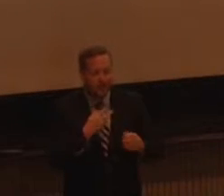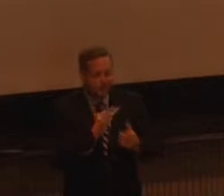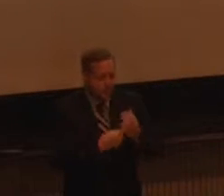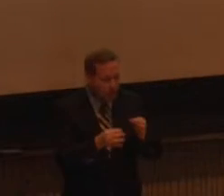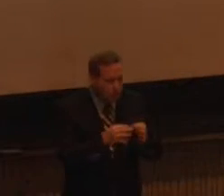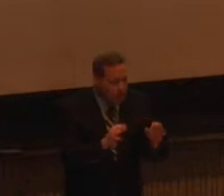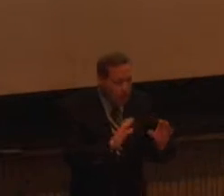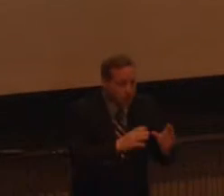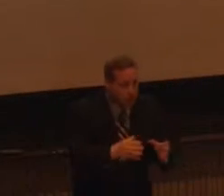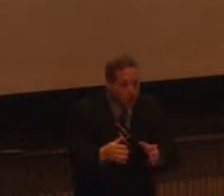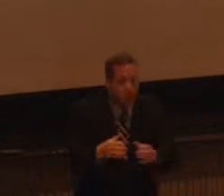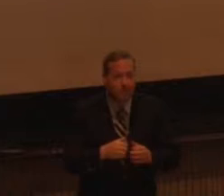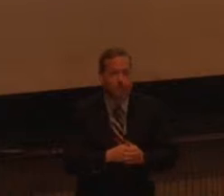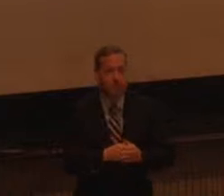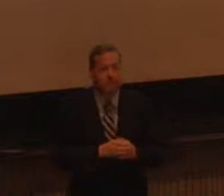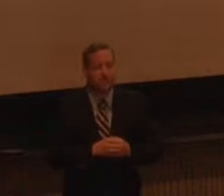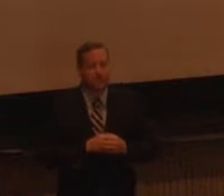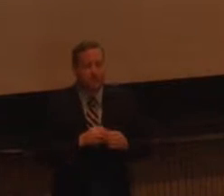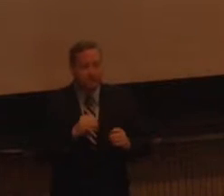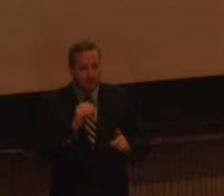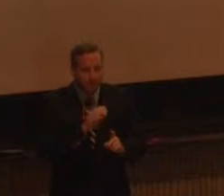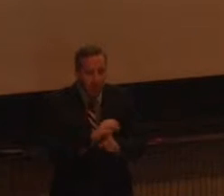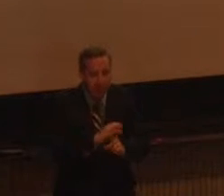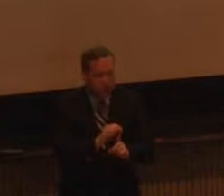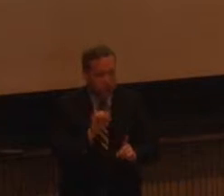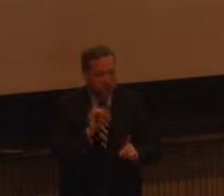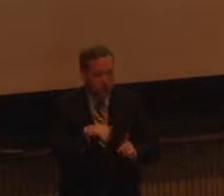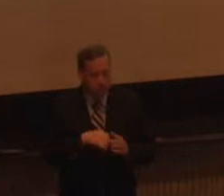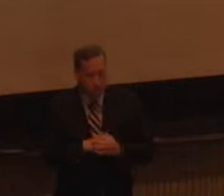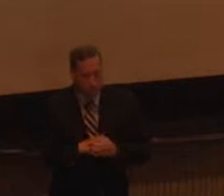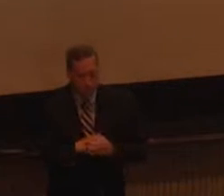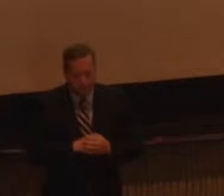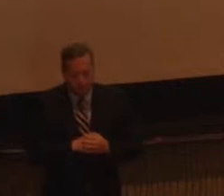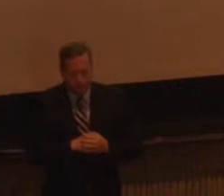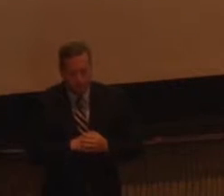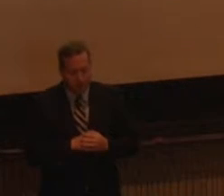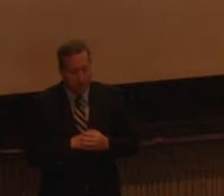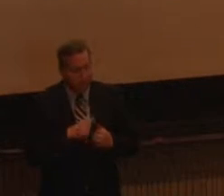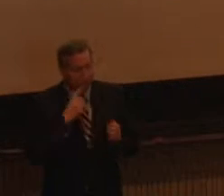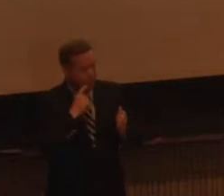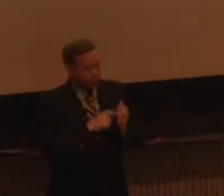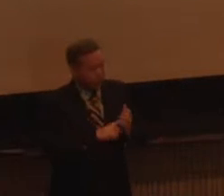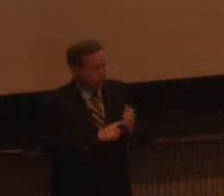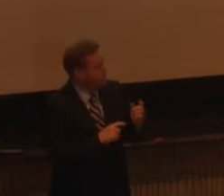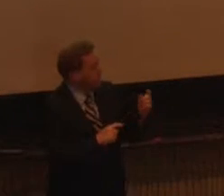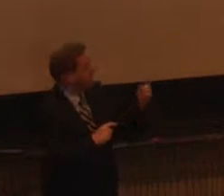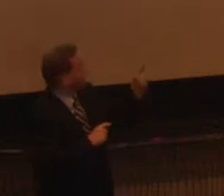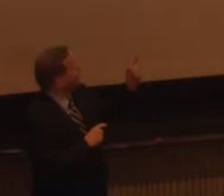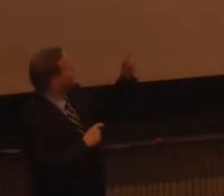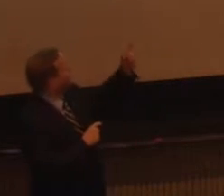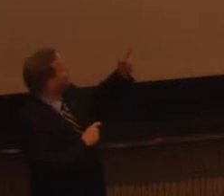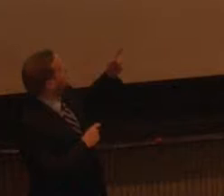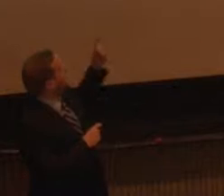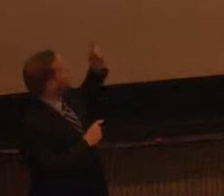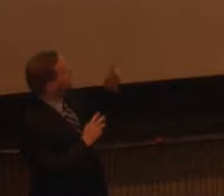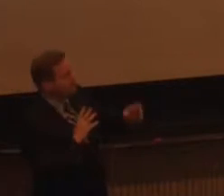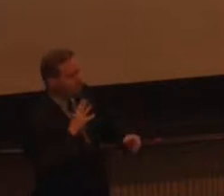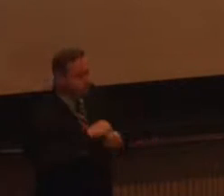provided to Vietnam to set up bilingual programs and expose the children to two different languages. What you notice in